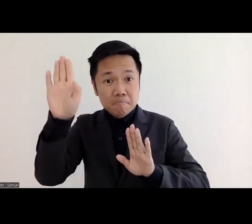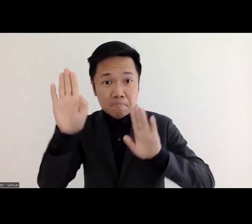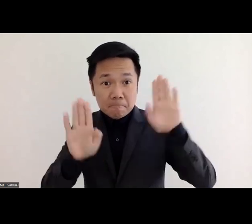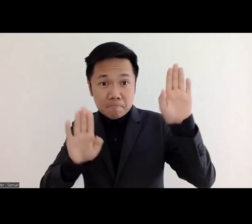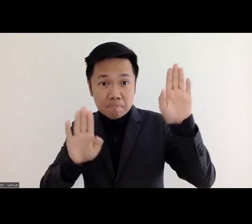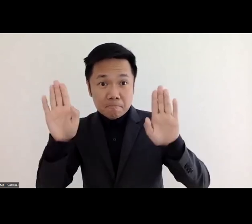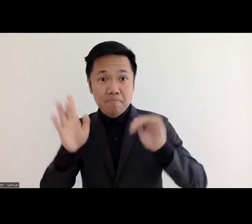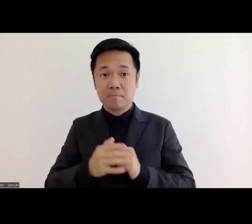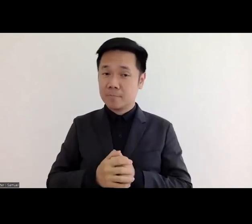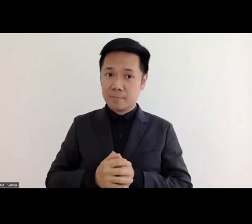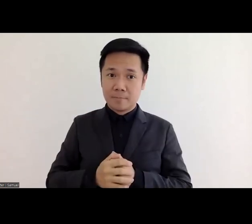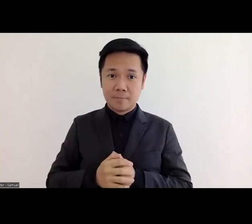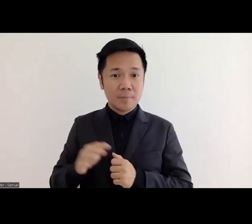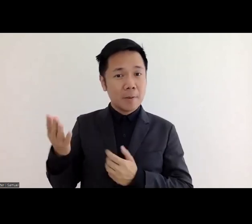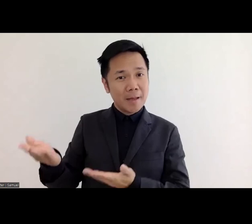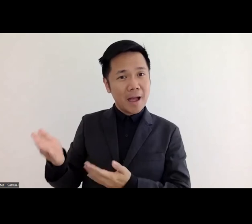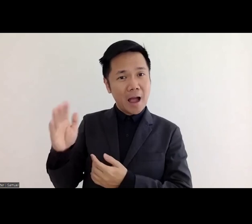Should I request Agus?